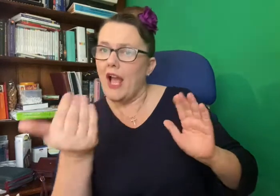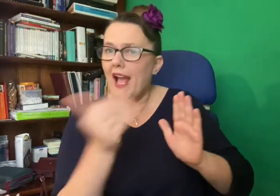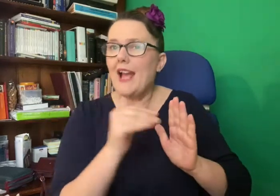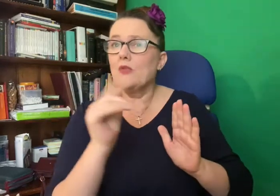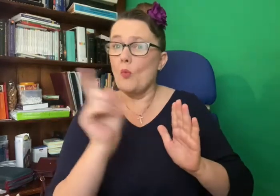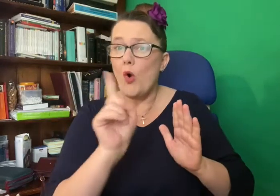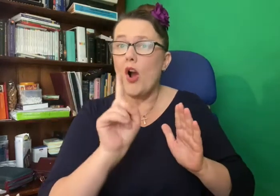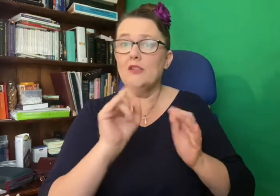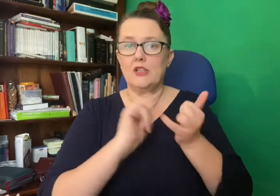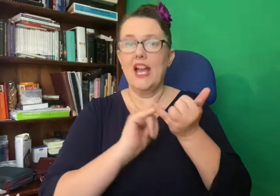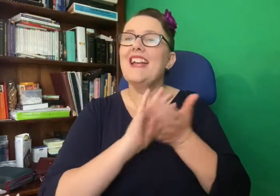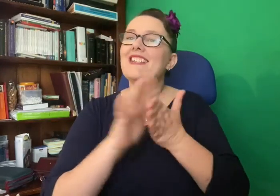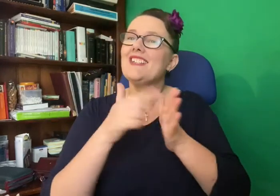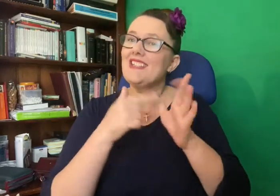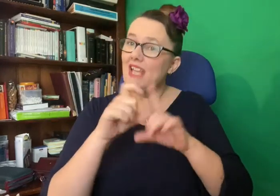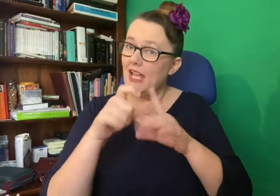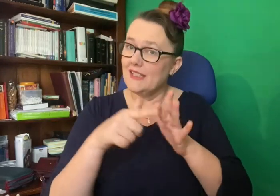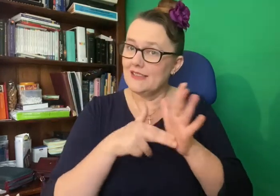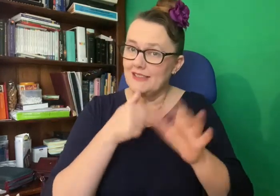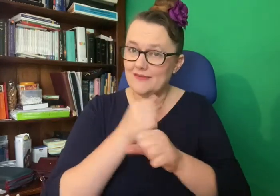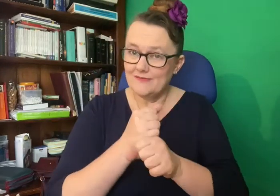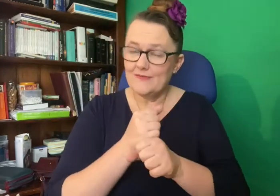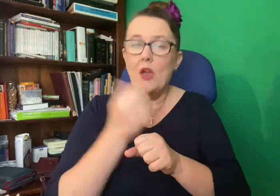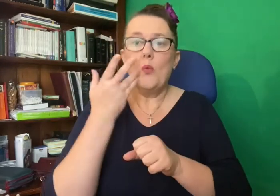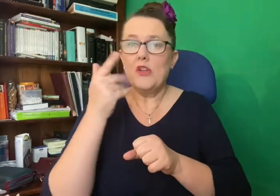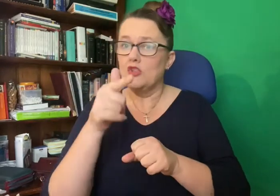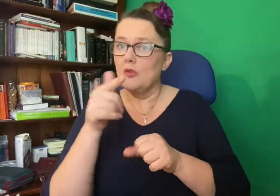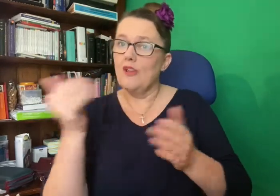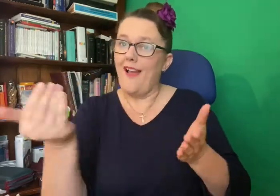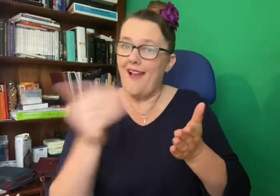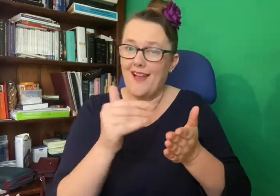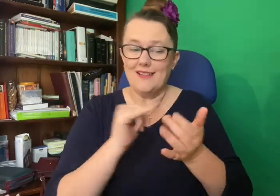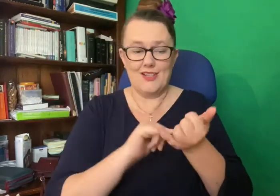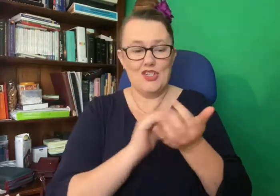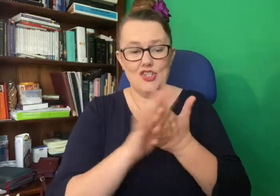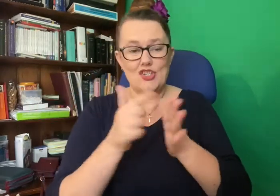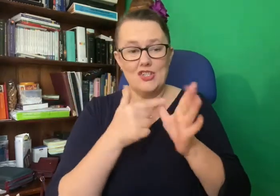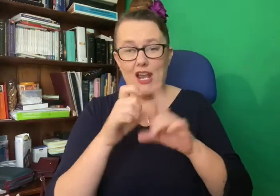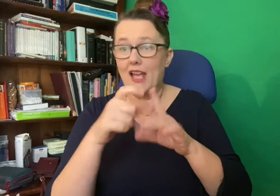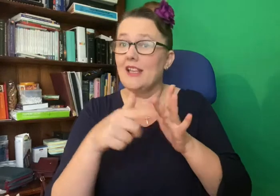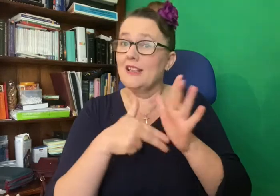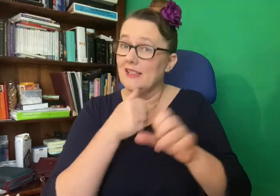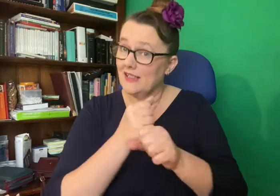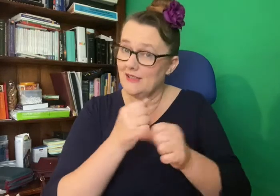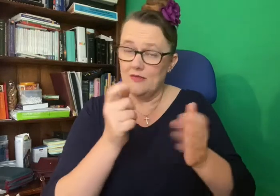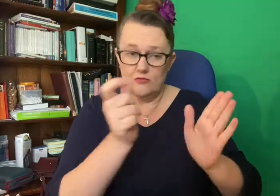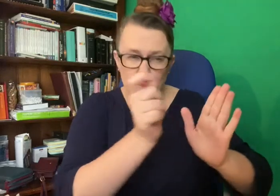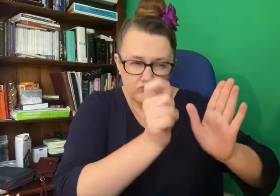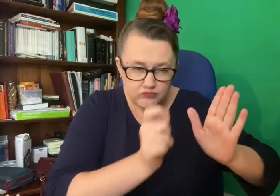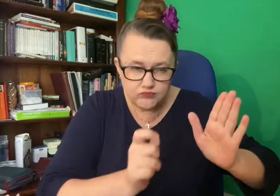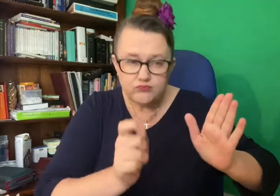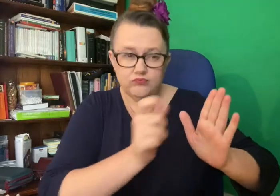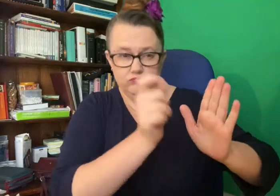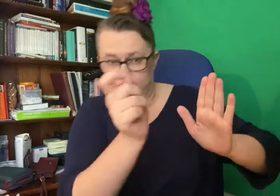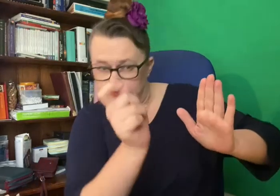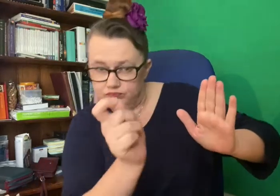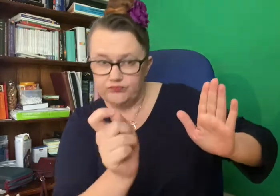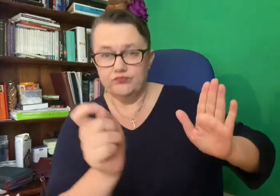more depth and form. And you need to do this by adding shading. Shading adds